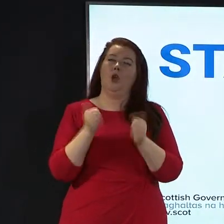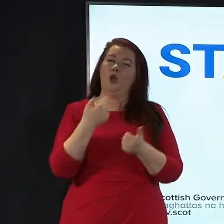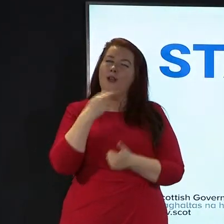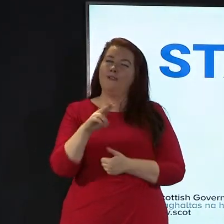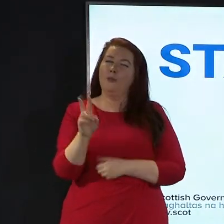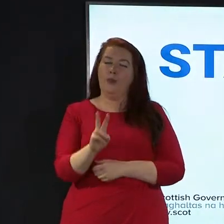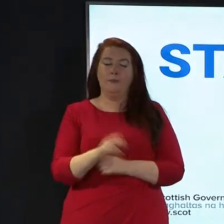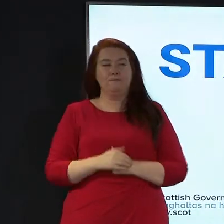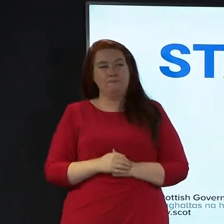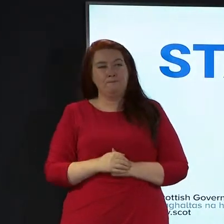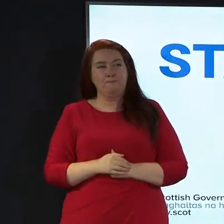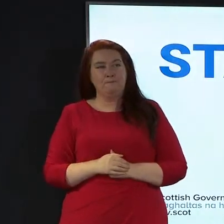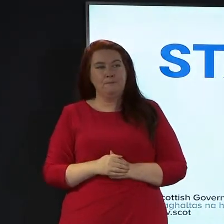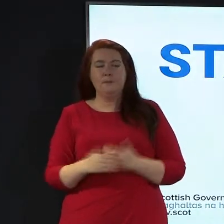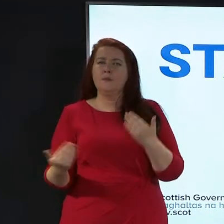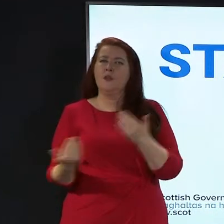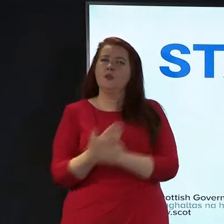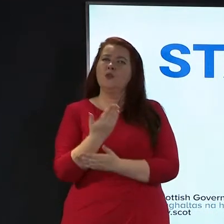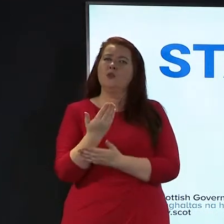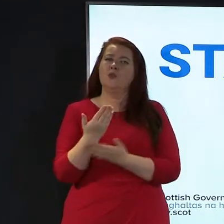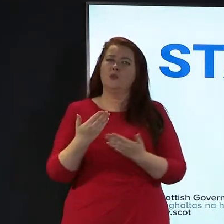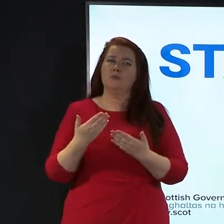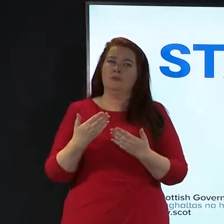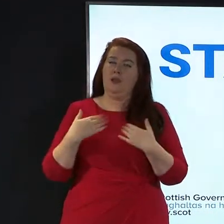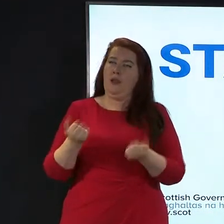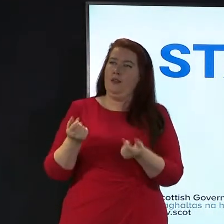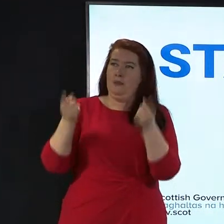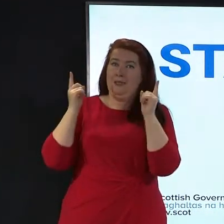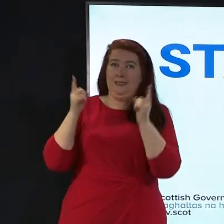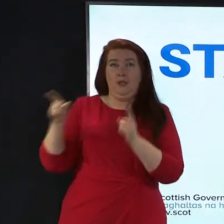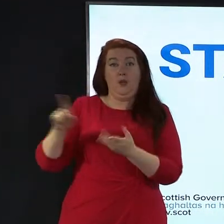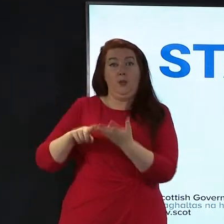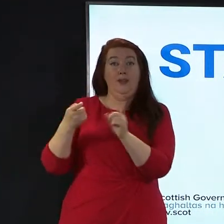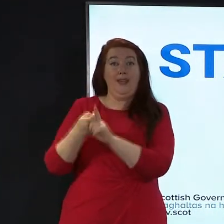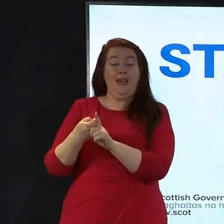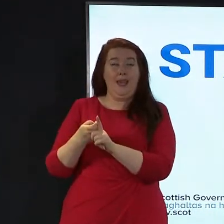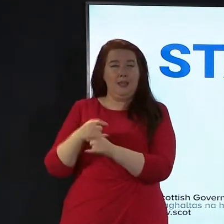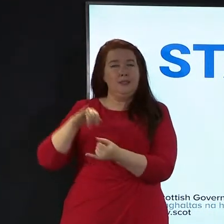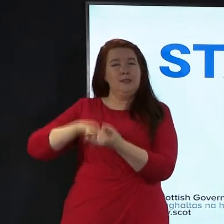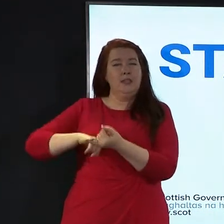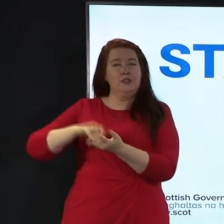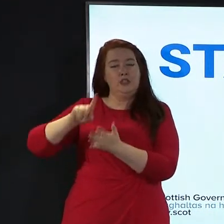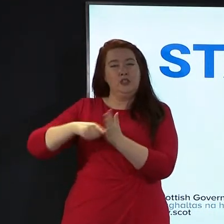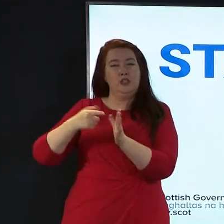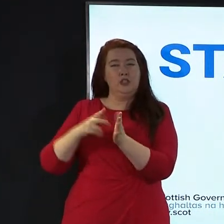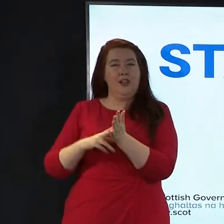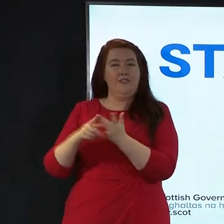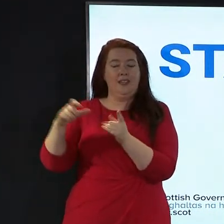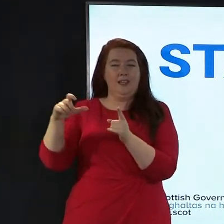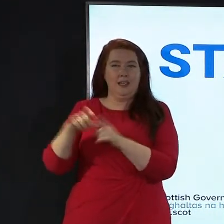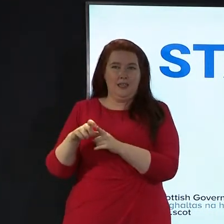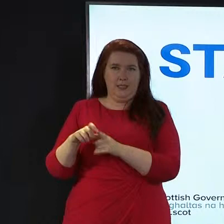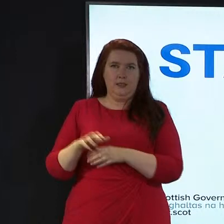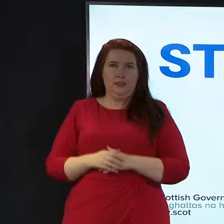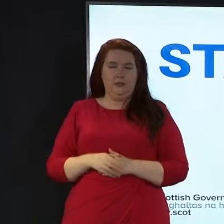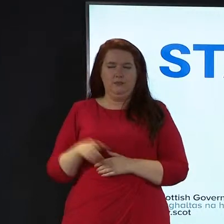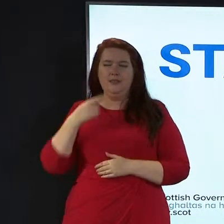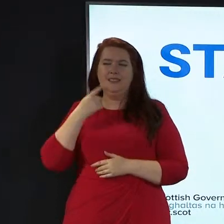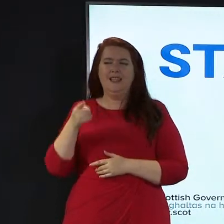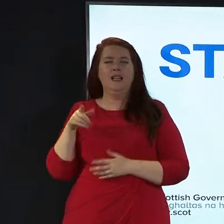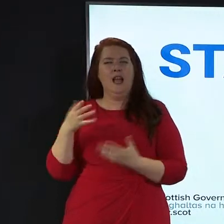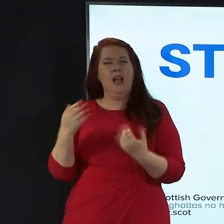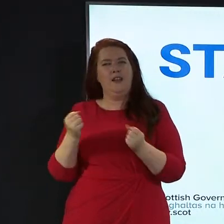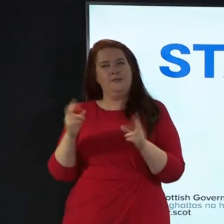new UK Health Secretary, Sajid Javid, has emphasised this term of a terminus date and says that